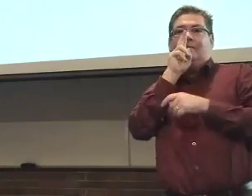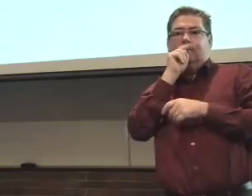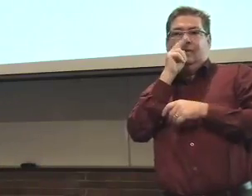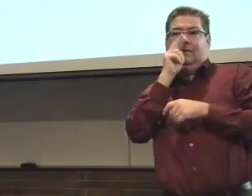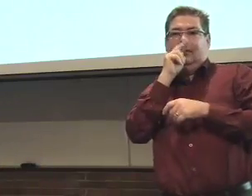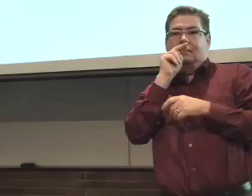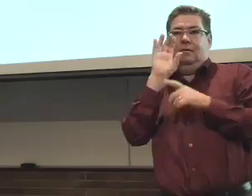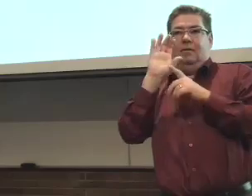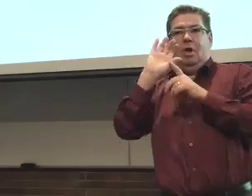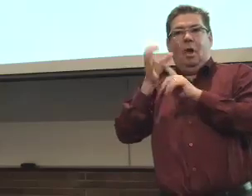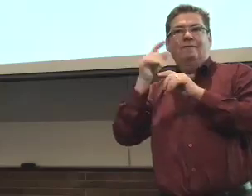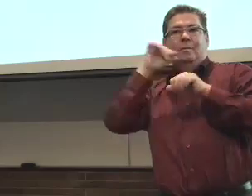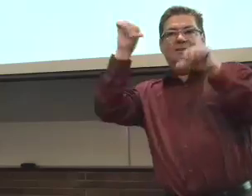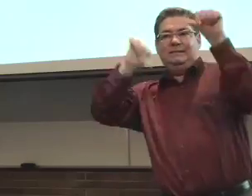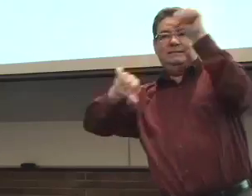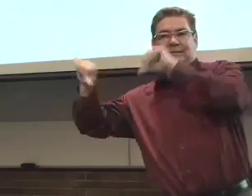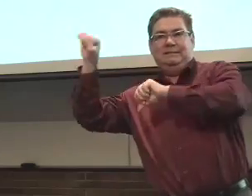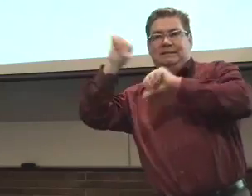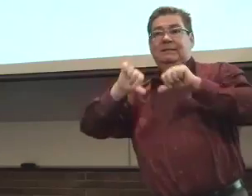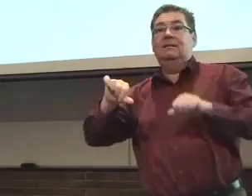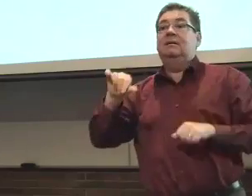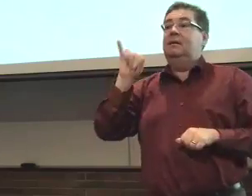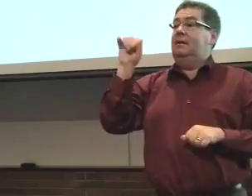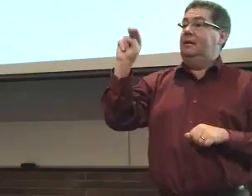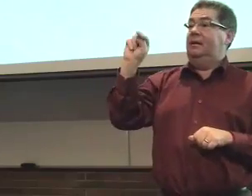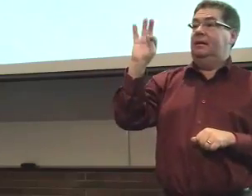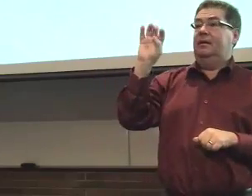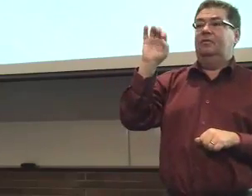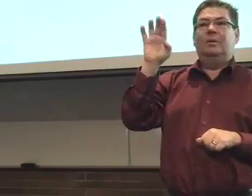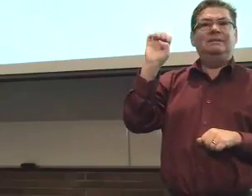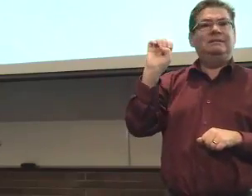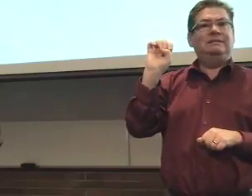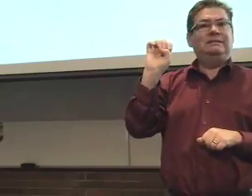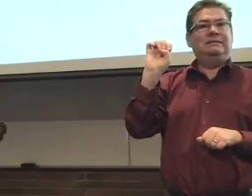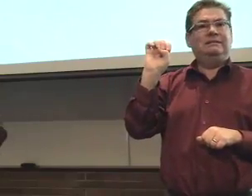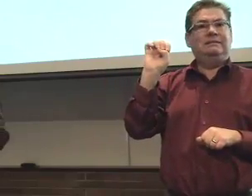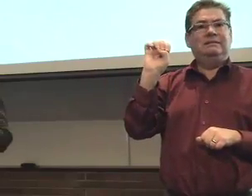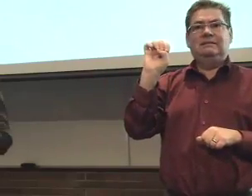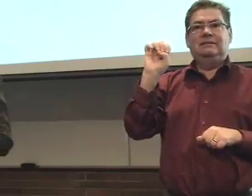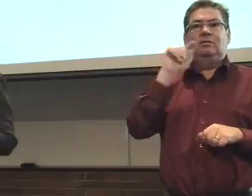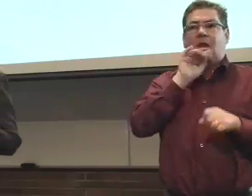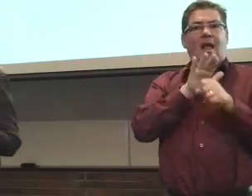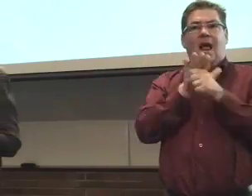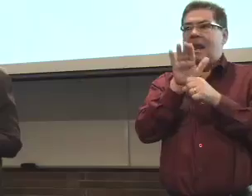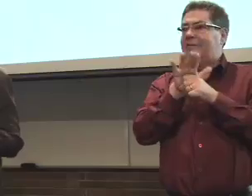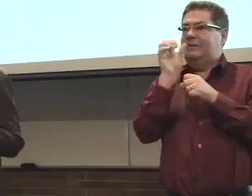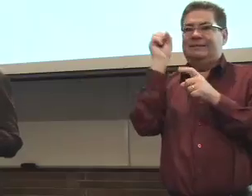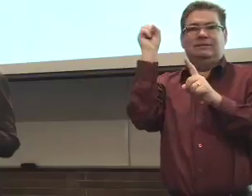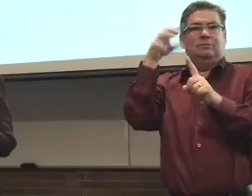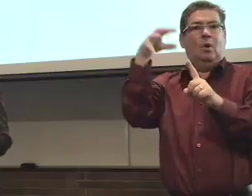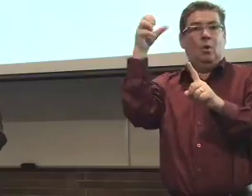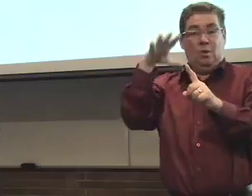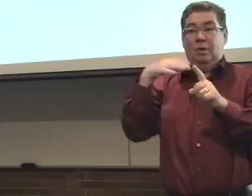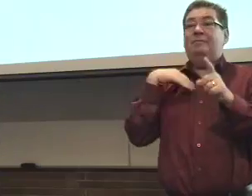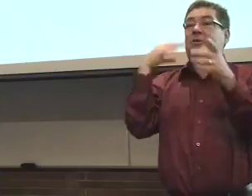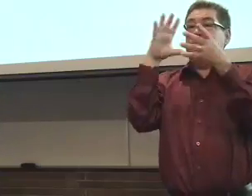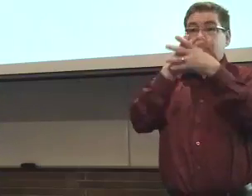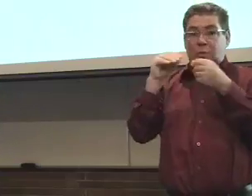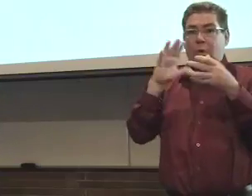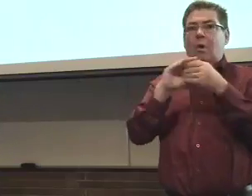Inference is a huge one that deaf kids never get enough of. They do stories, they do lots of stories in schools, and the teachers ask them straight